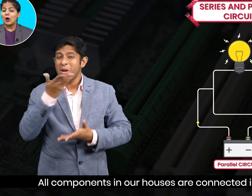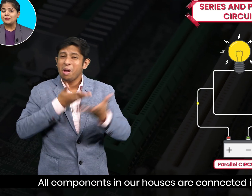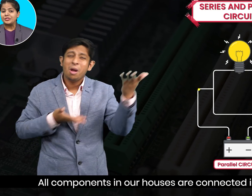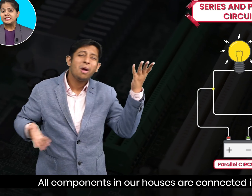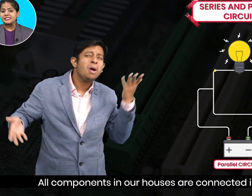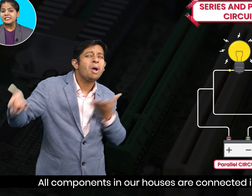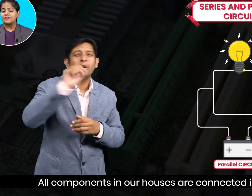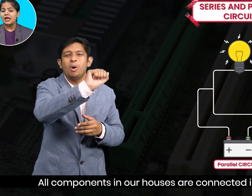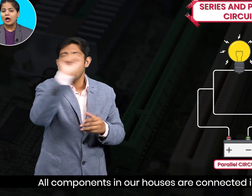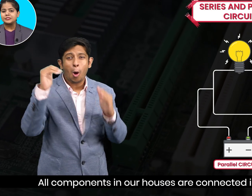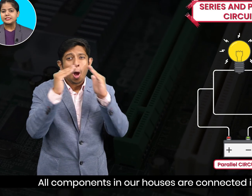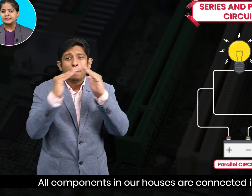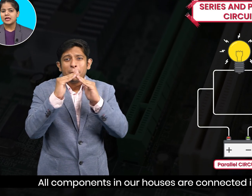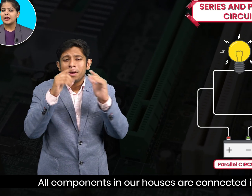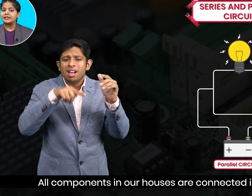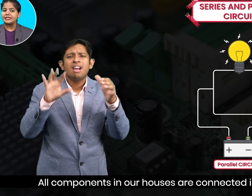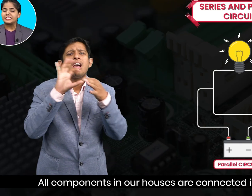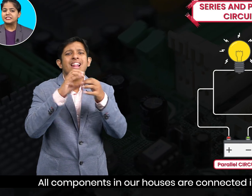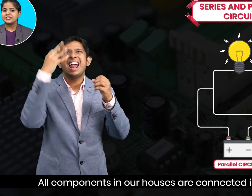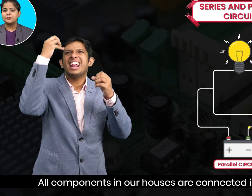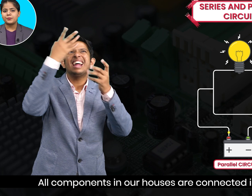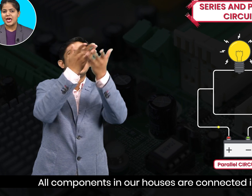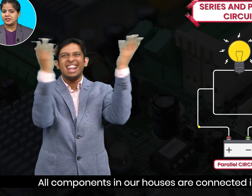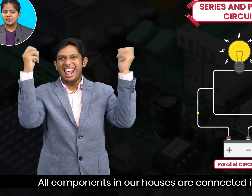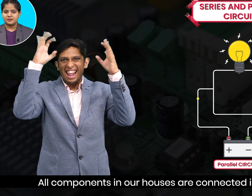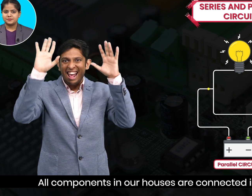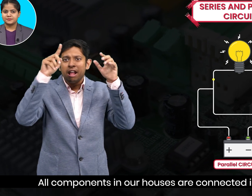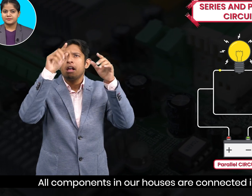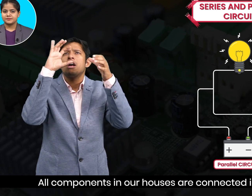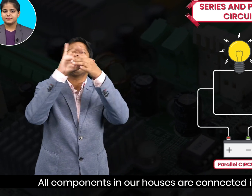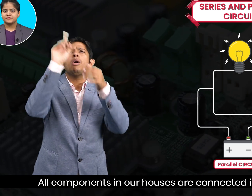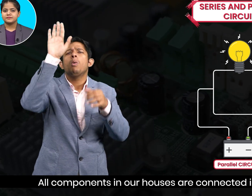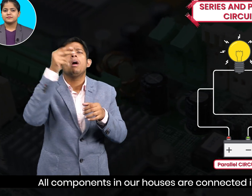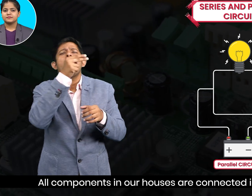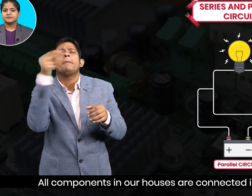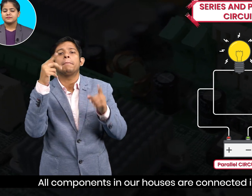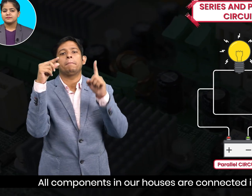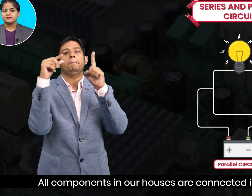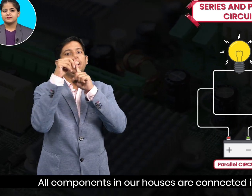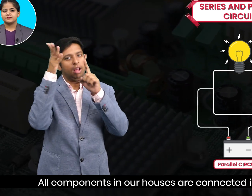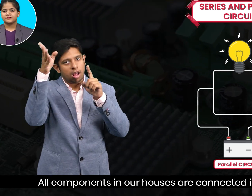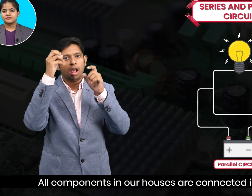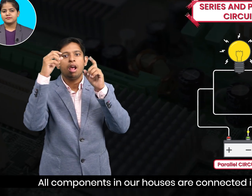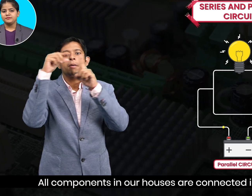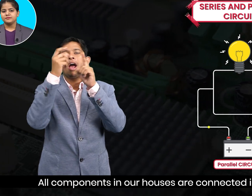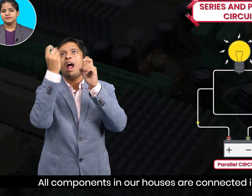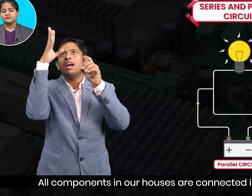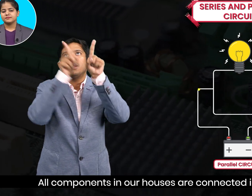All components in our houses are connected in parallel.